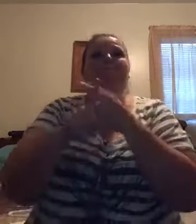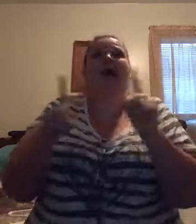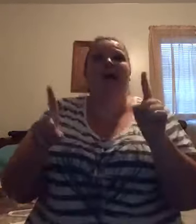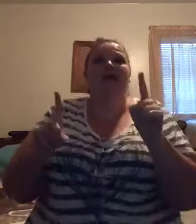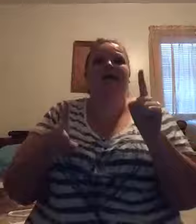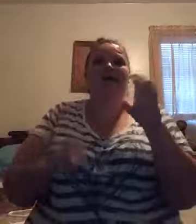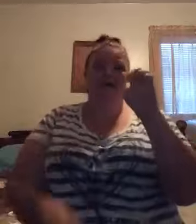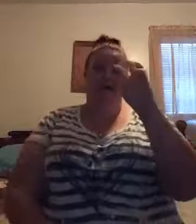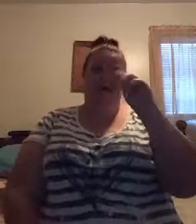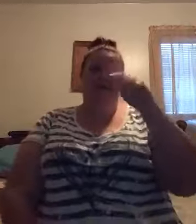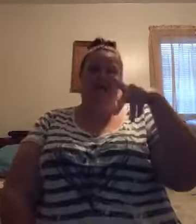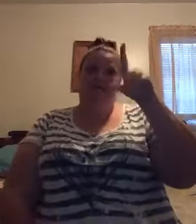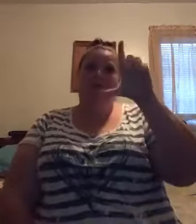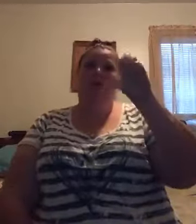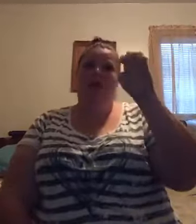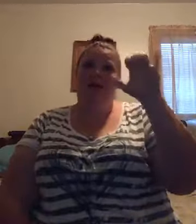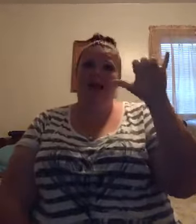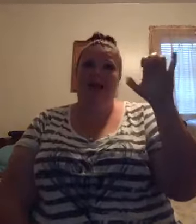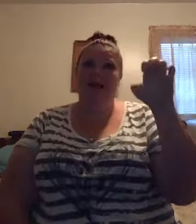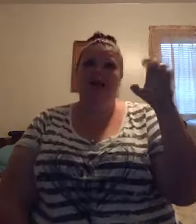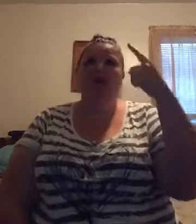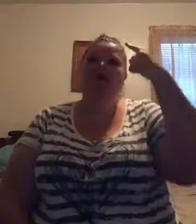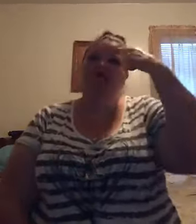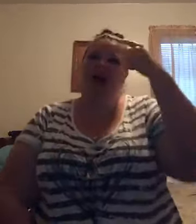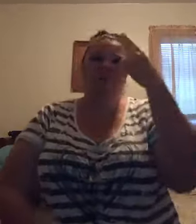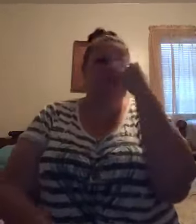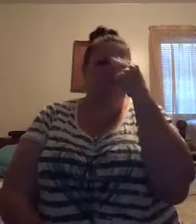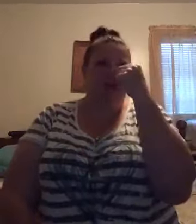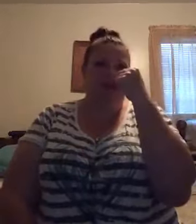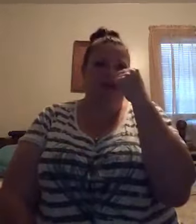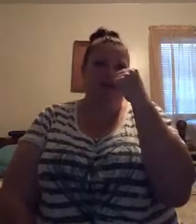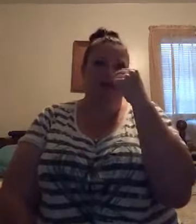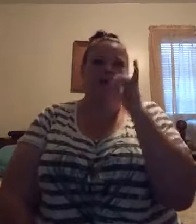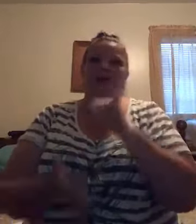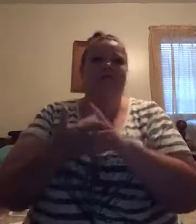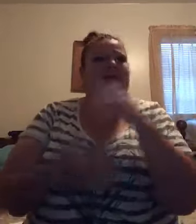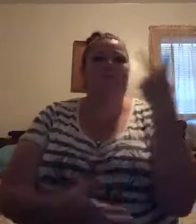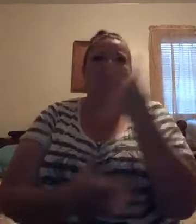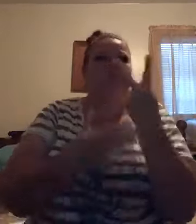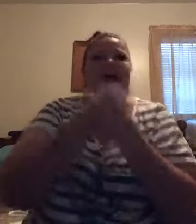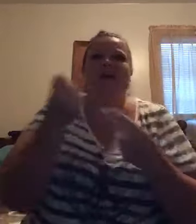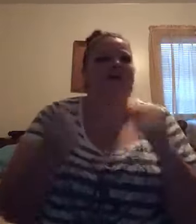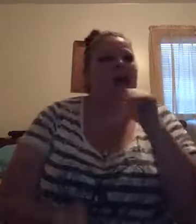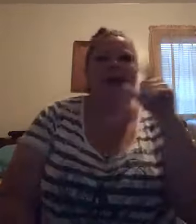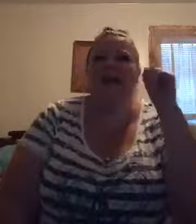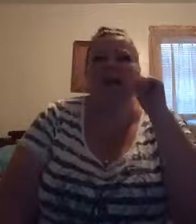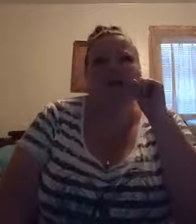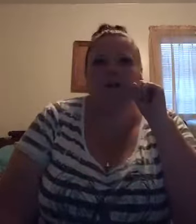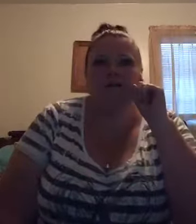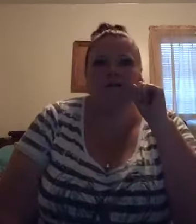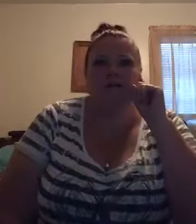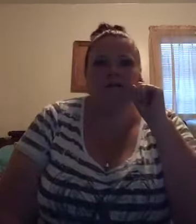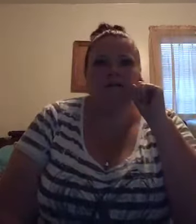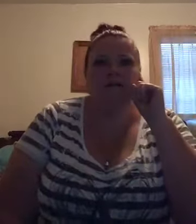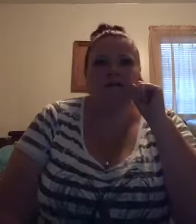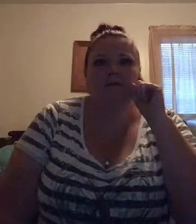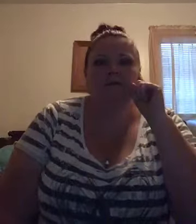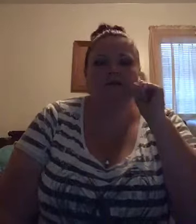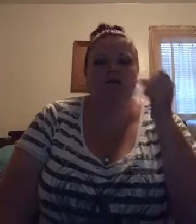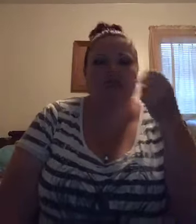But the employee thought it was funny that they could not hear. She